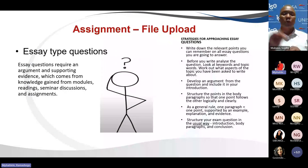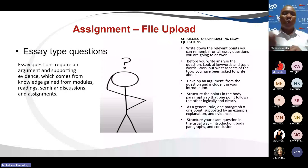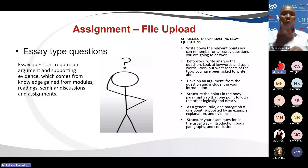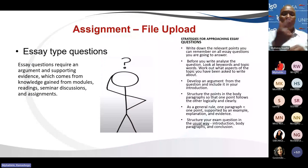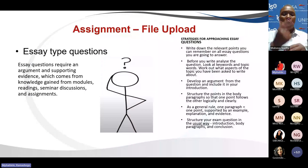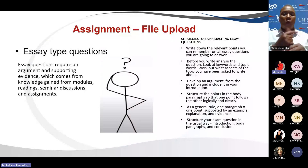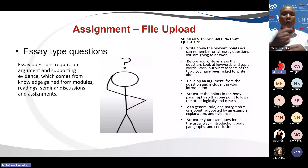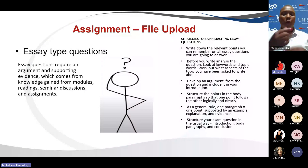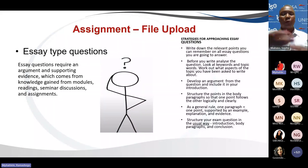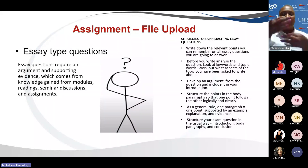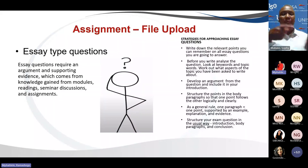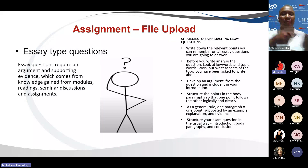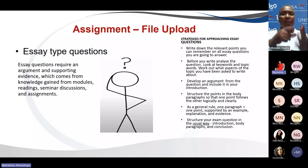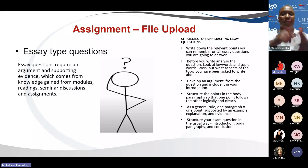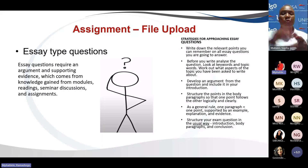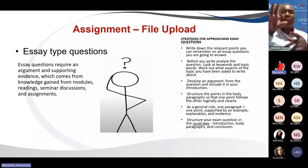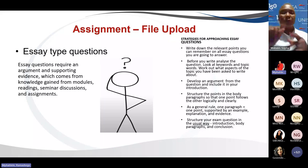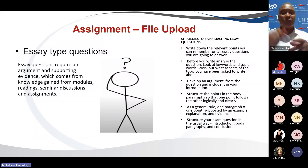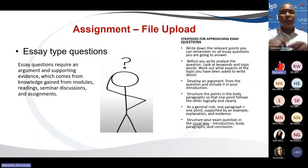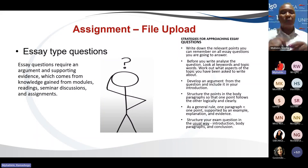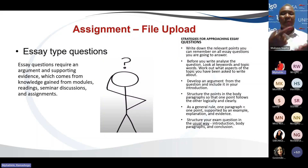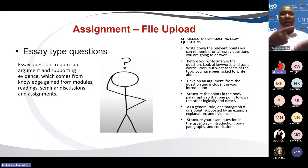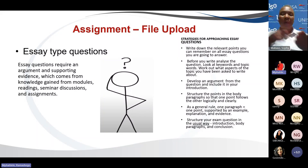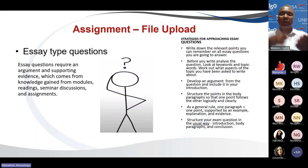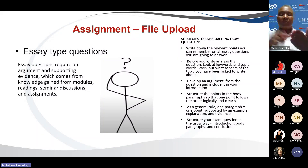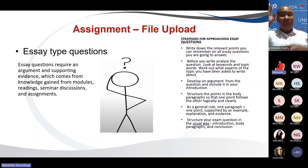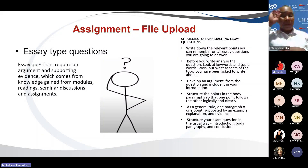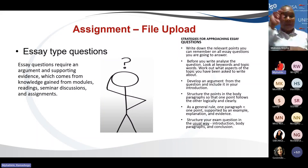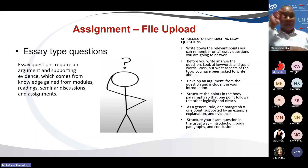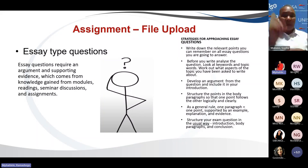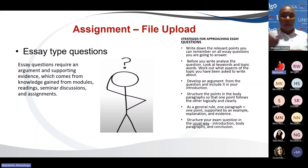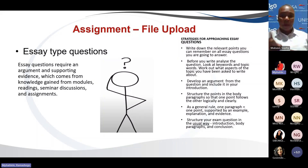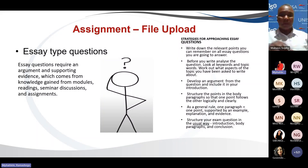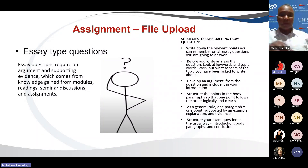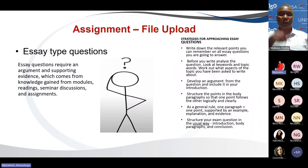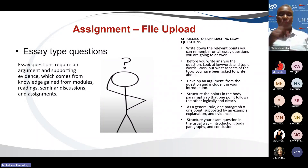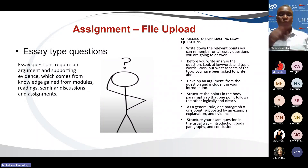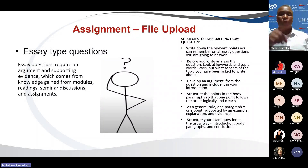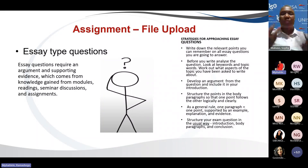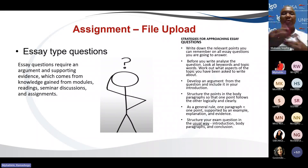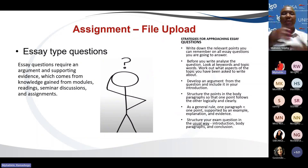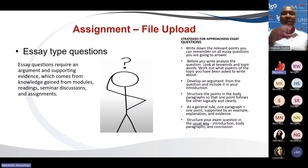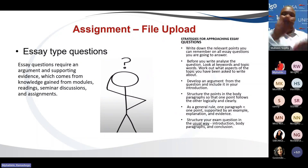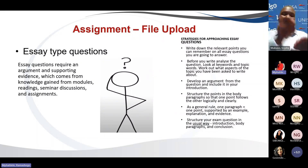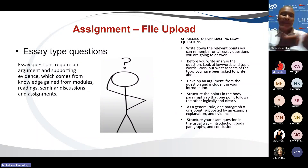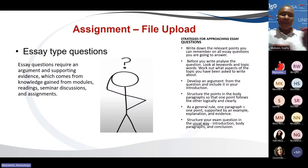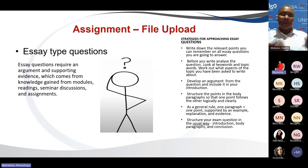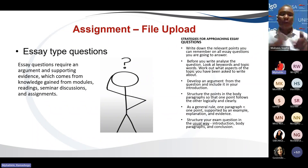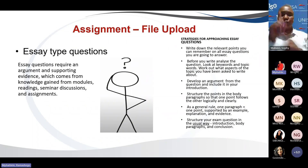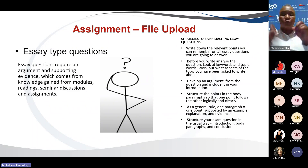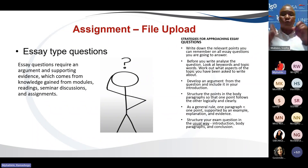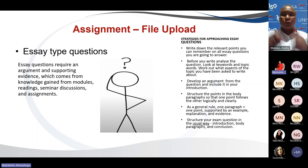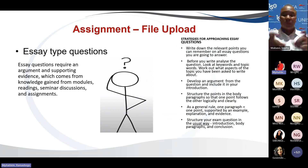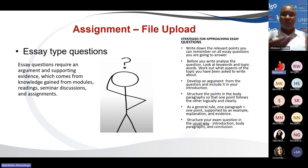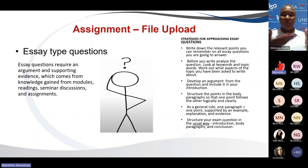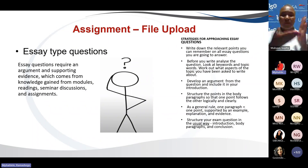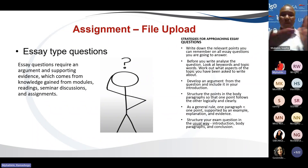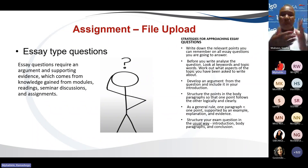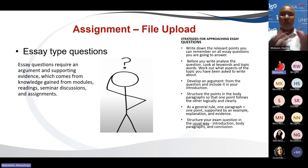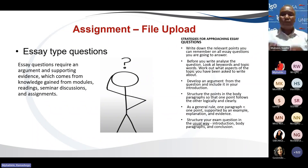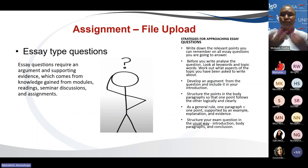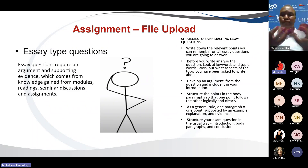then you are going to get the marks. Remember, mostly the marks in the essay type questions are